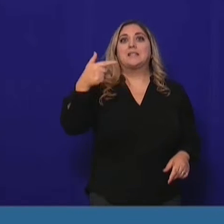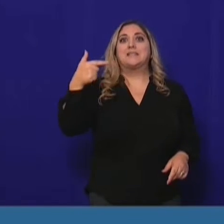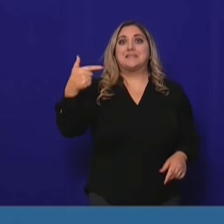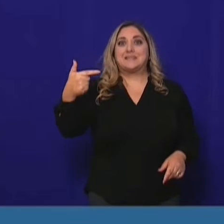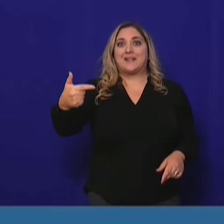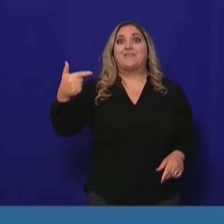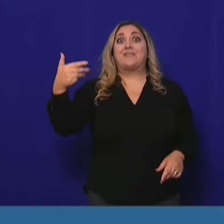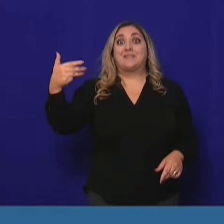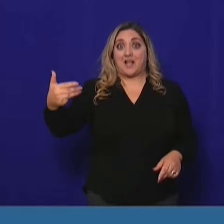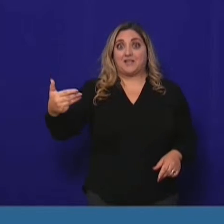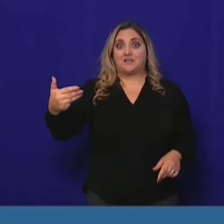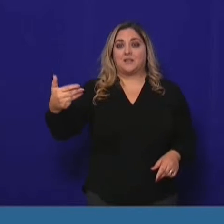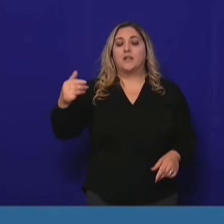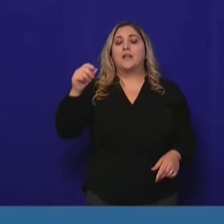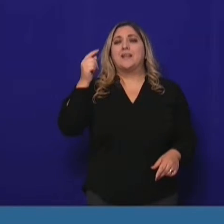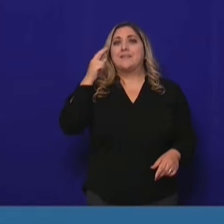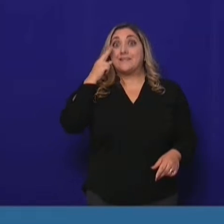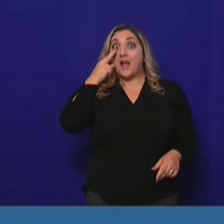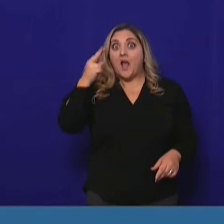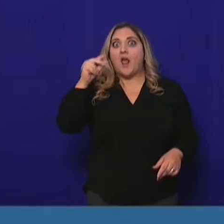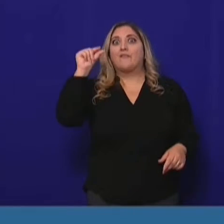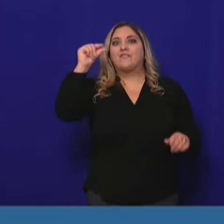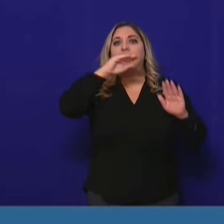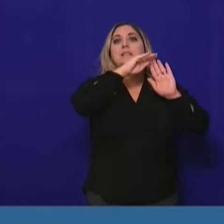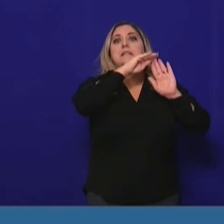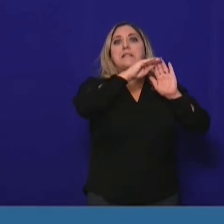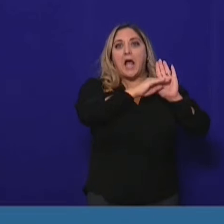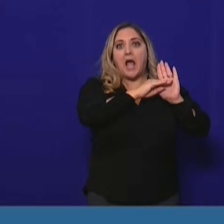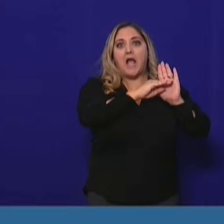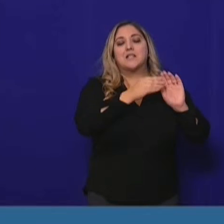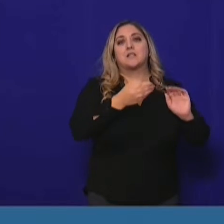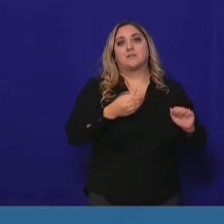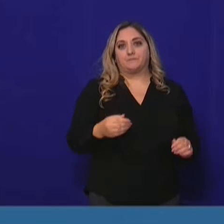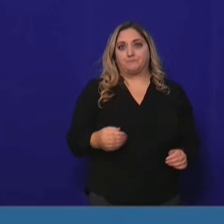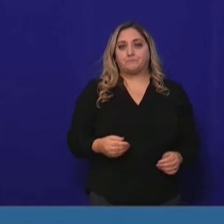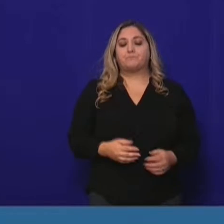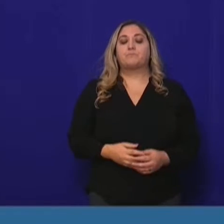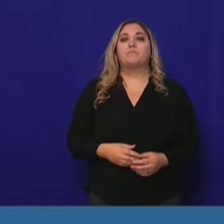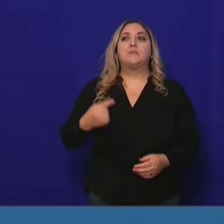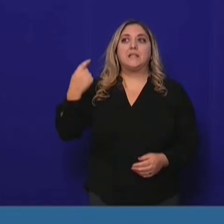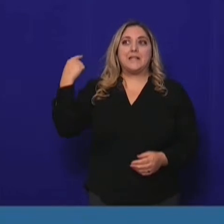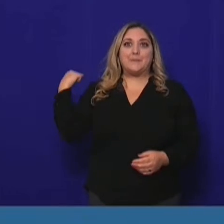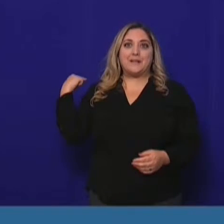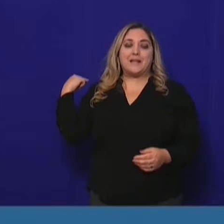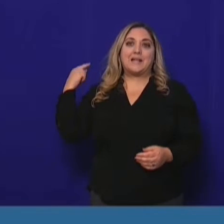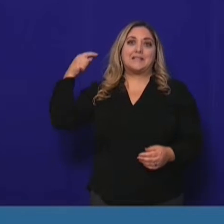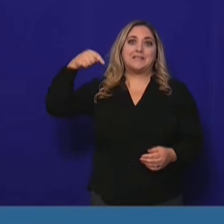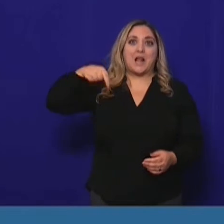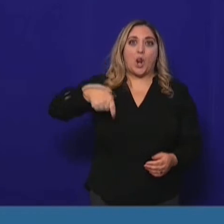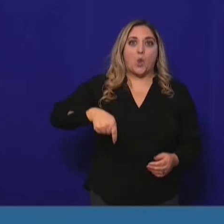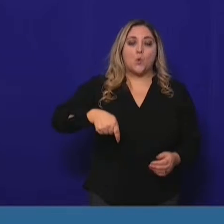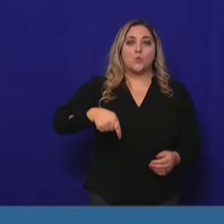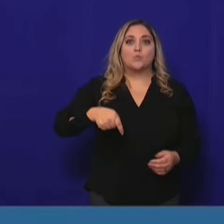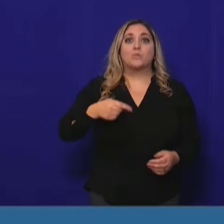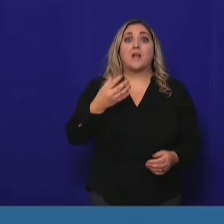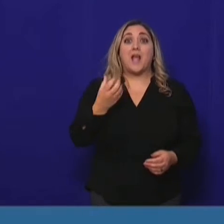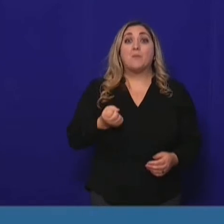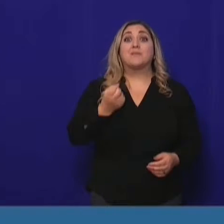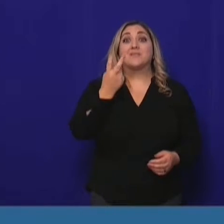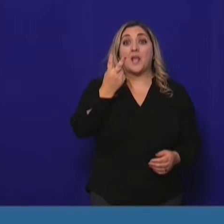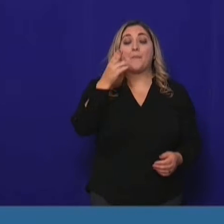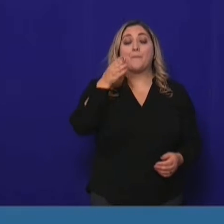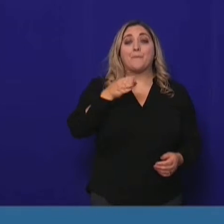1,879 fejn qegħdin naraw li issa nżilna taħt it-2000 cases. Mill-bira sa' issa kellna żewġ